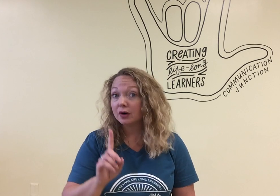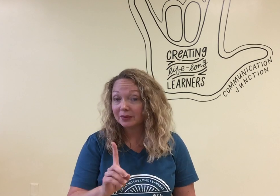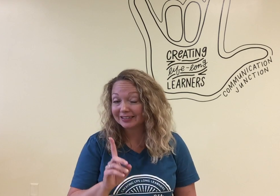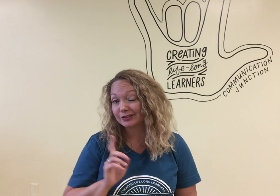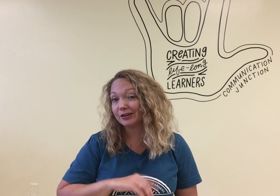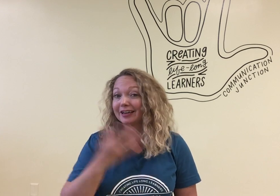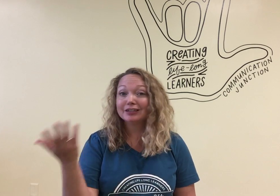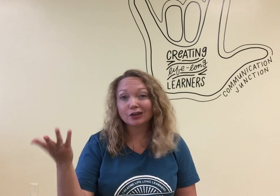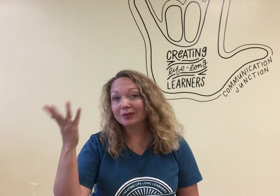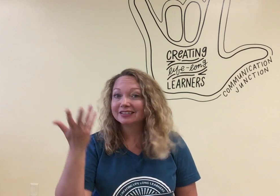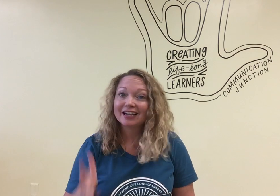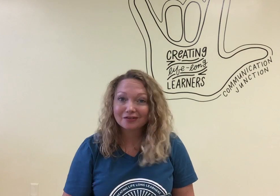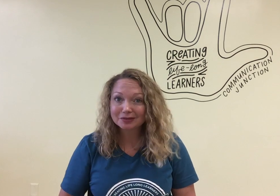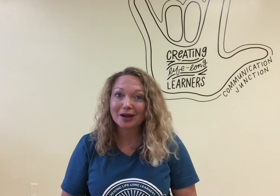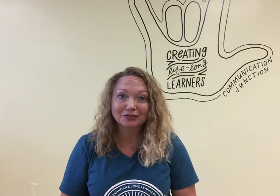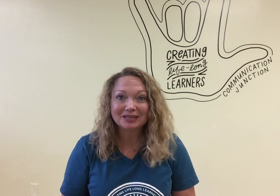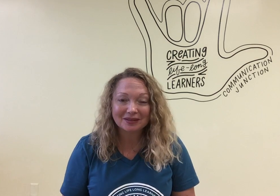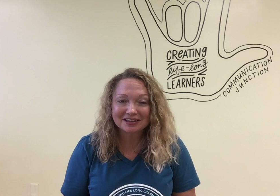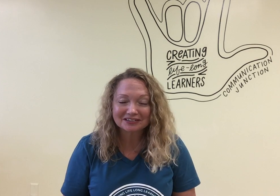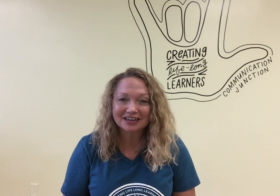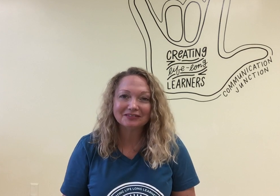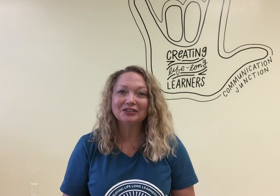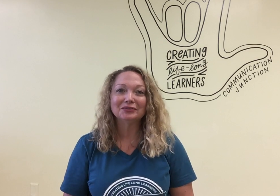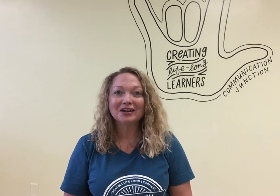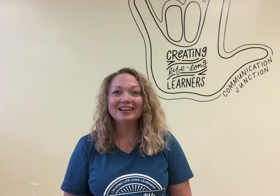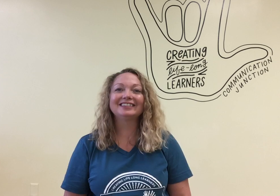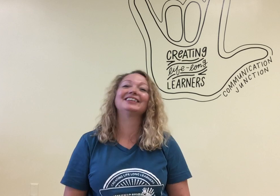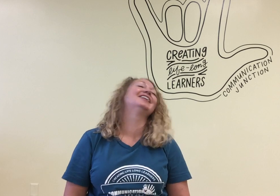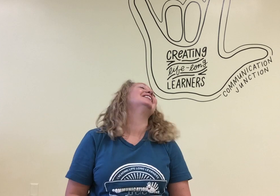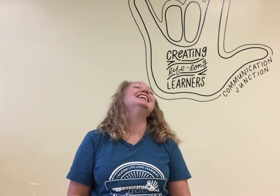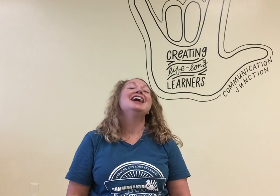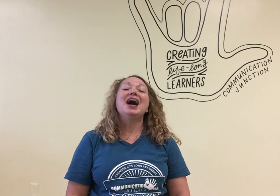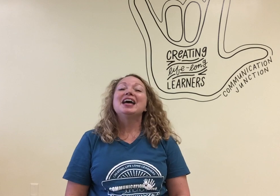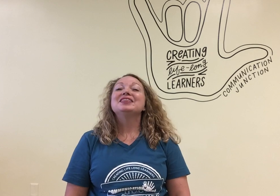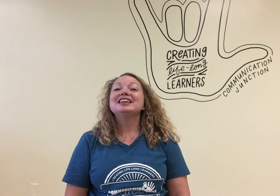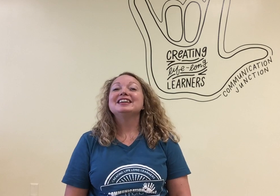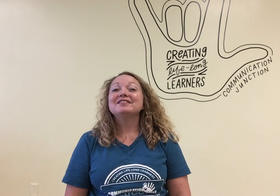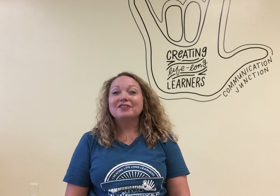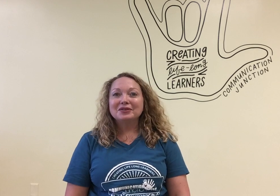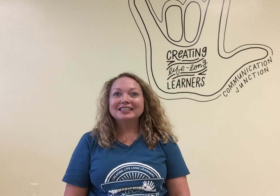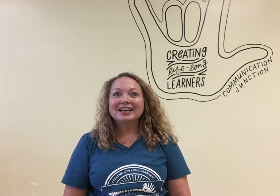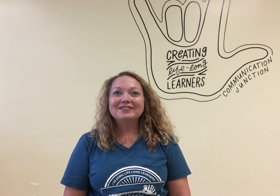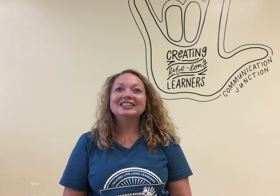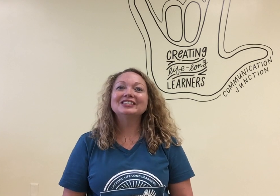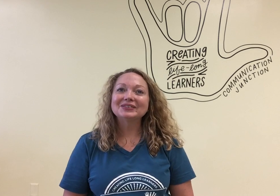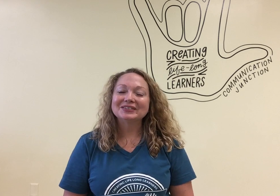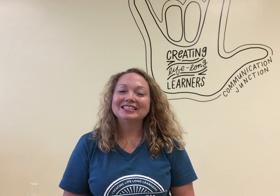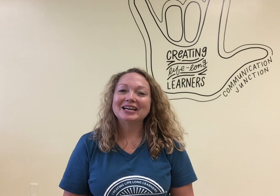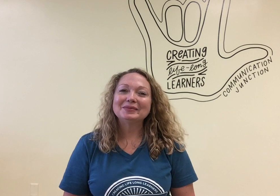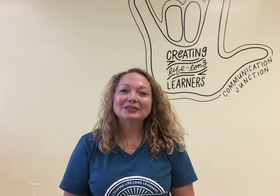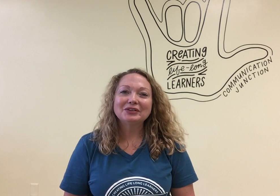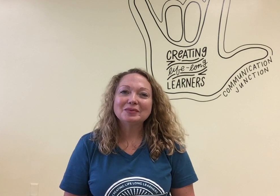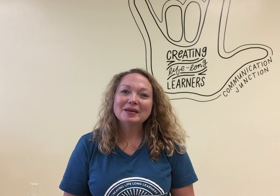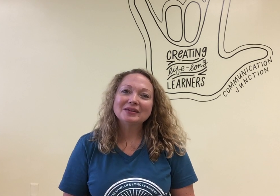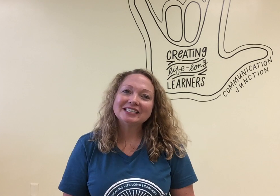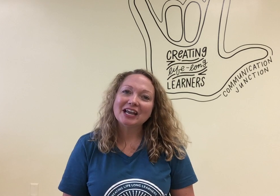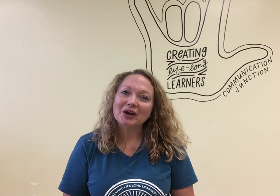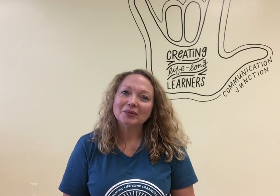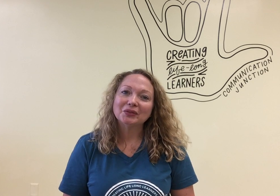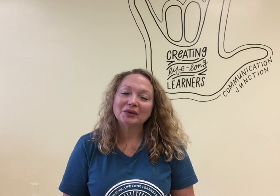we get started, as always, I have some housekeeping things I have to do, right? So the focus of this story time is for you to be able to take home 3 to